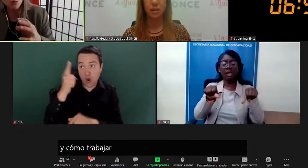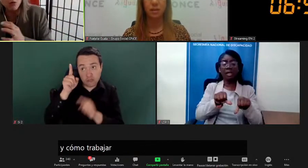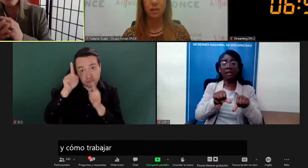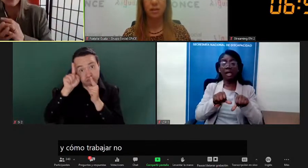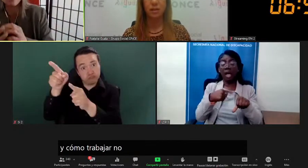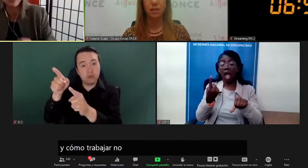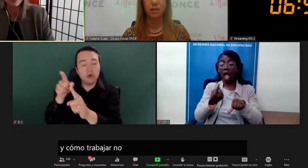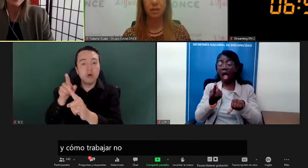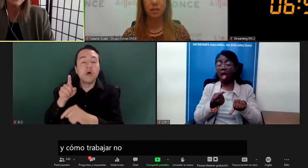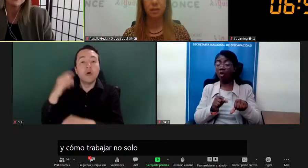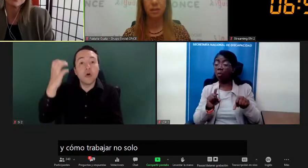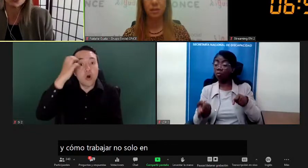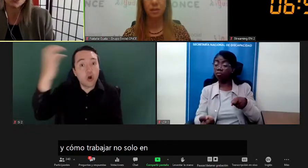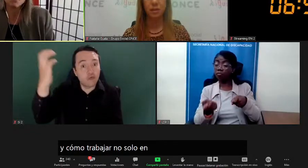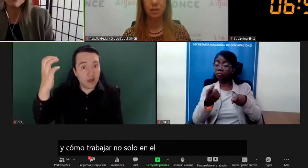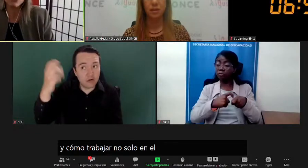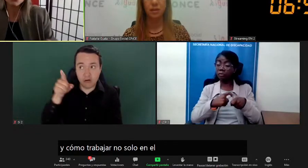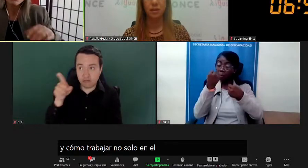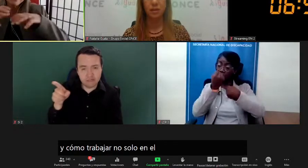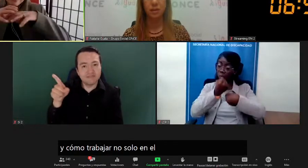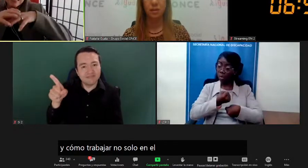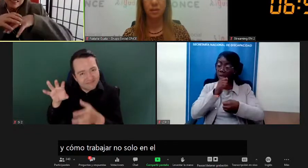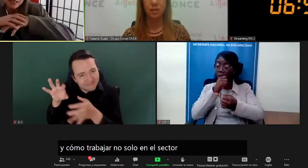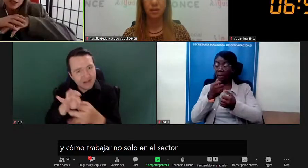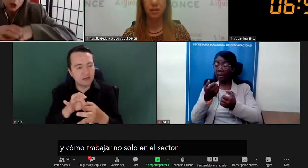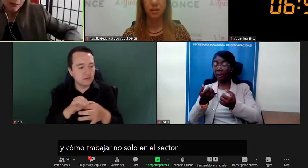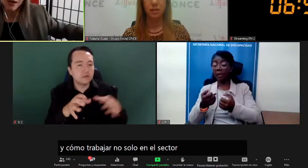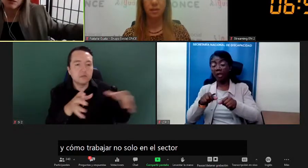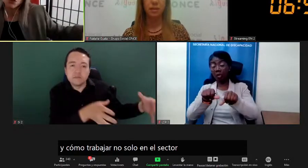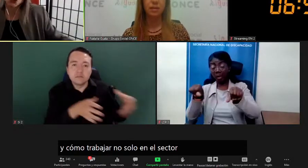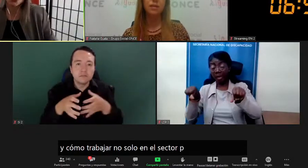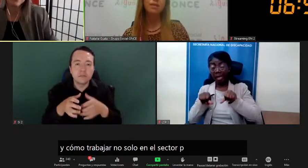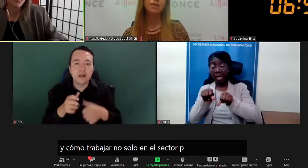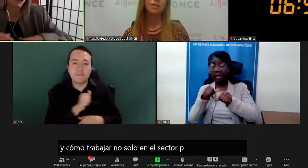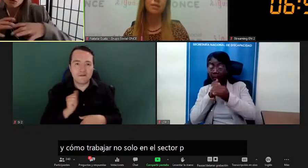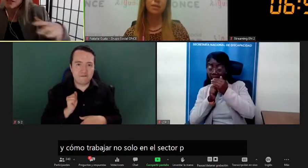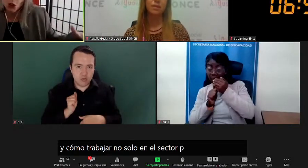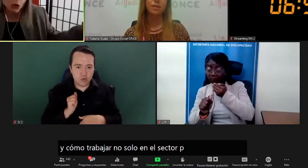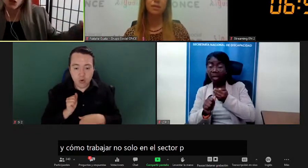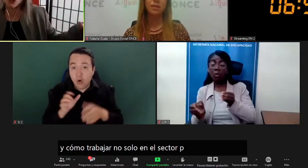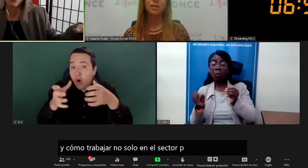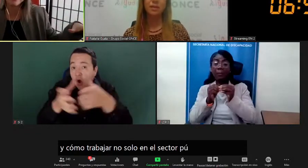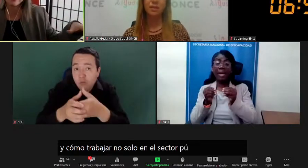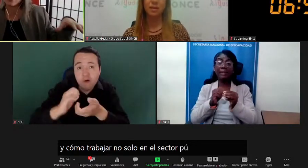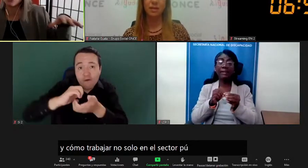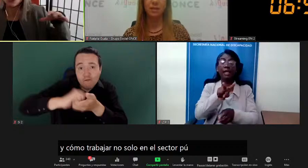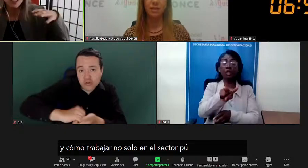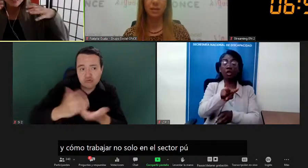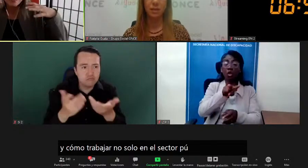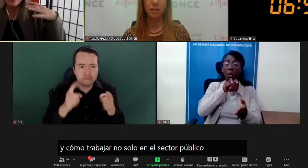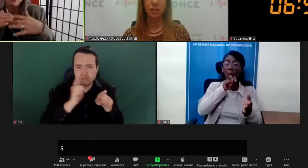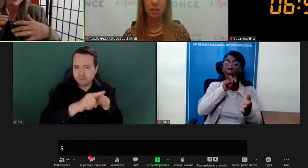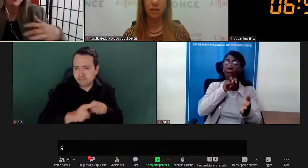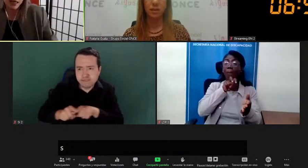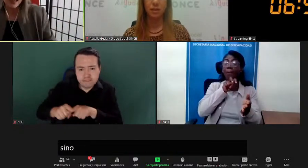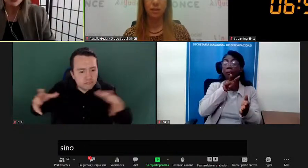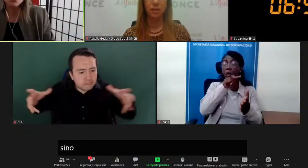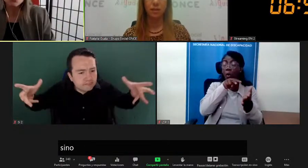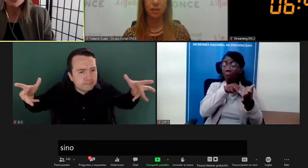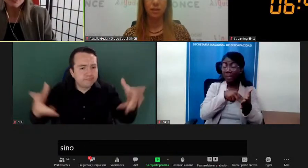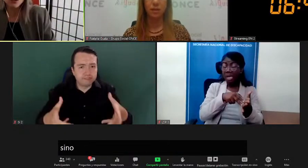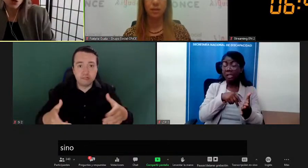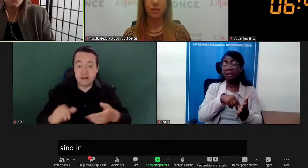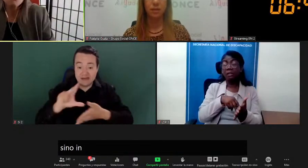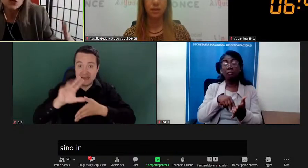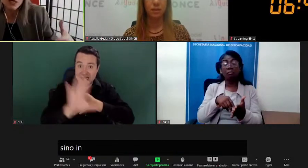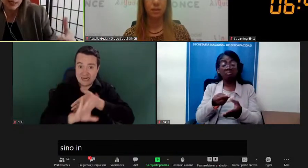how to work with the public sector of foundations and how to have the private sector involved with work with more than